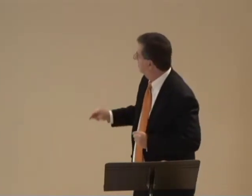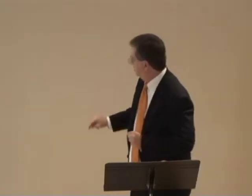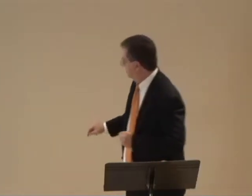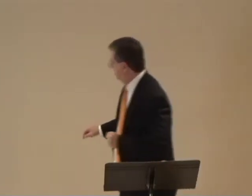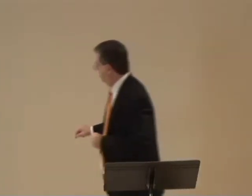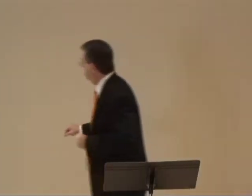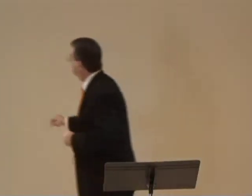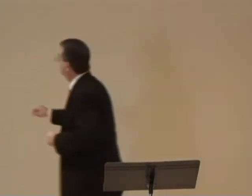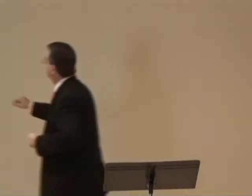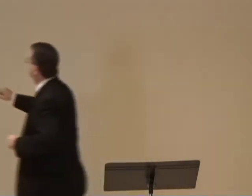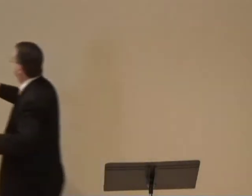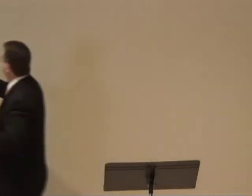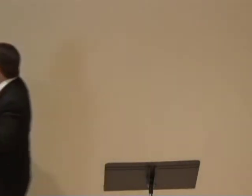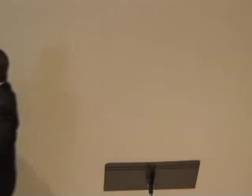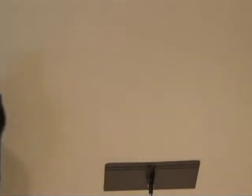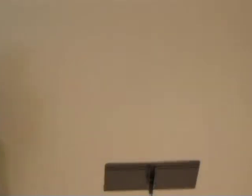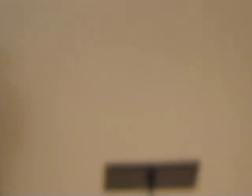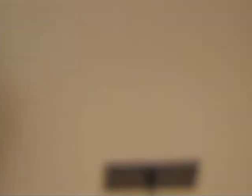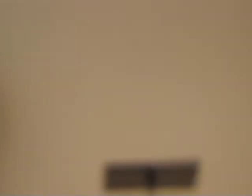We're working out a little bit of technical issues here.